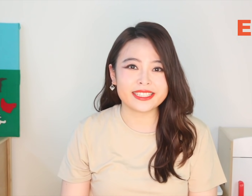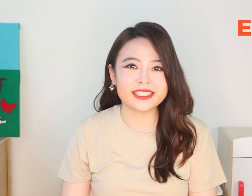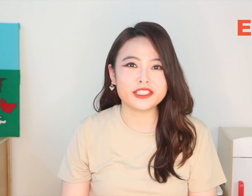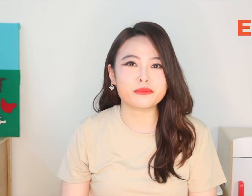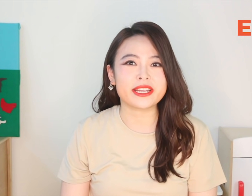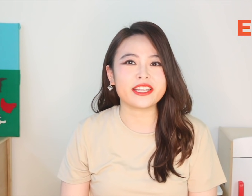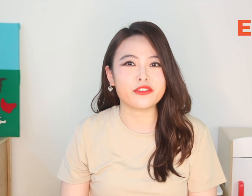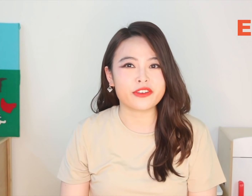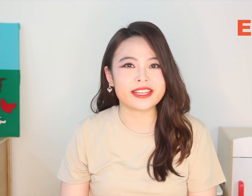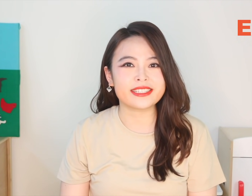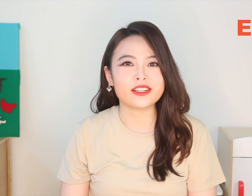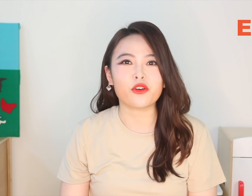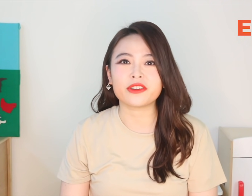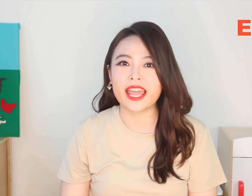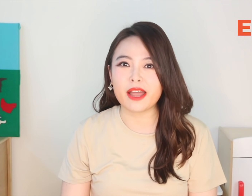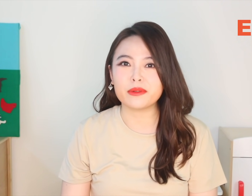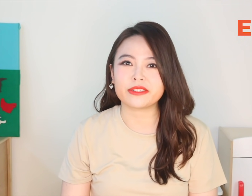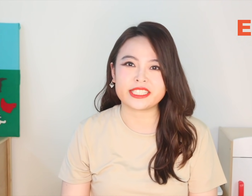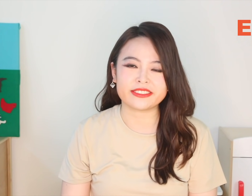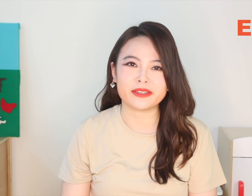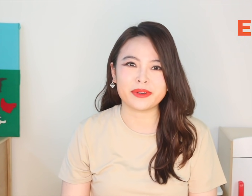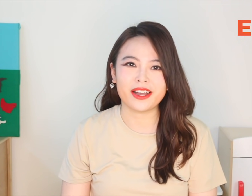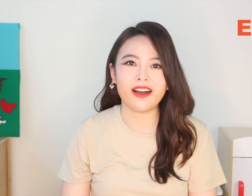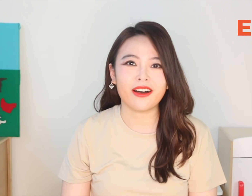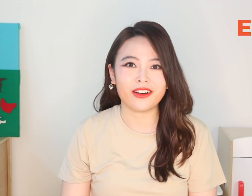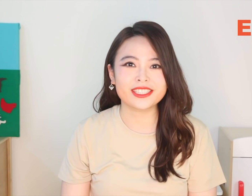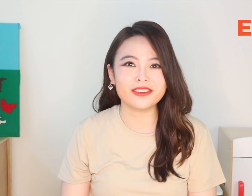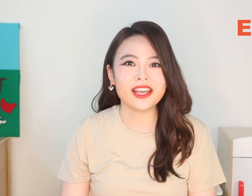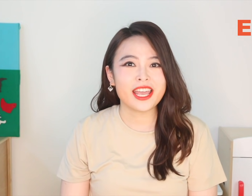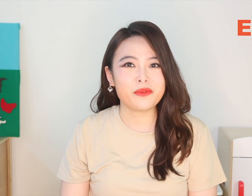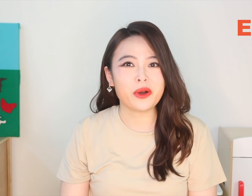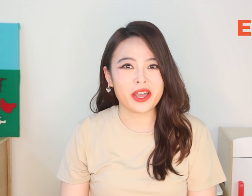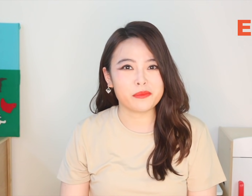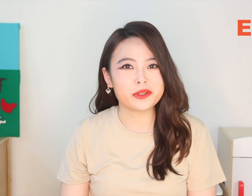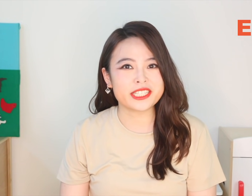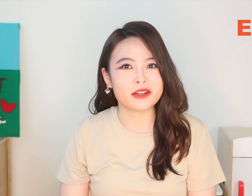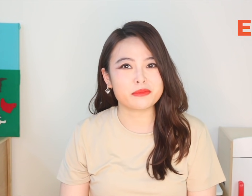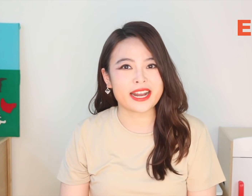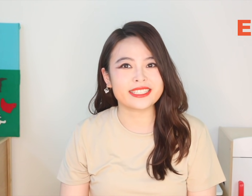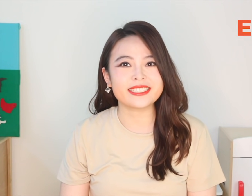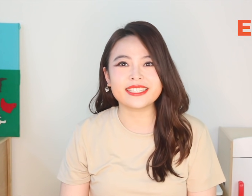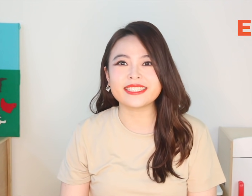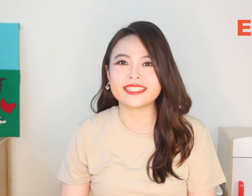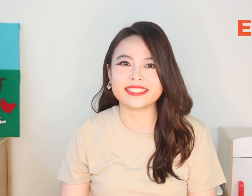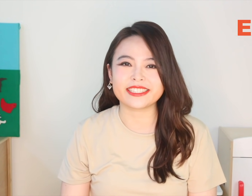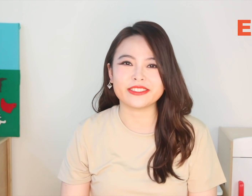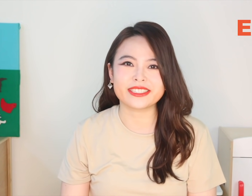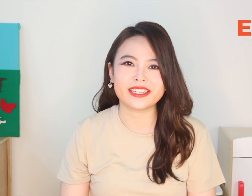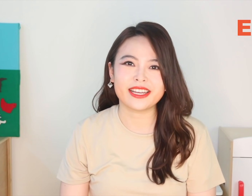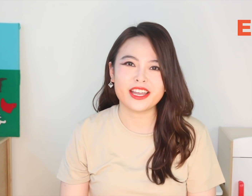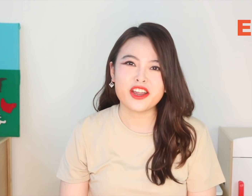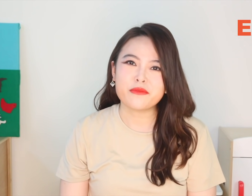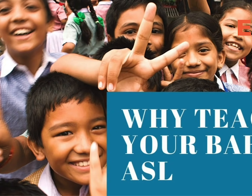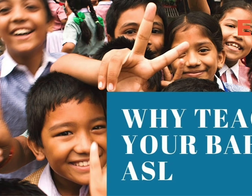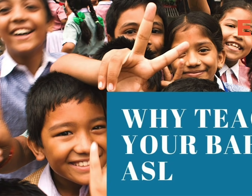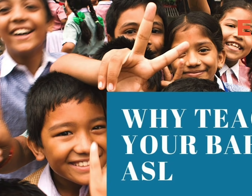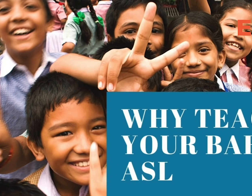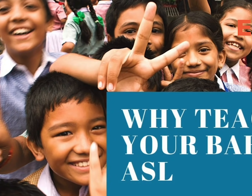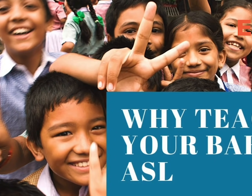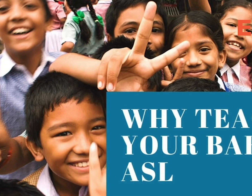easier to bring new phrases or vocabulary to them. Also, it will help your child practice listening skills. Previously, we